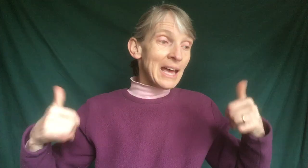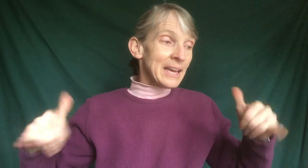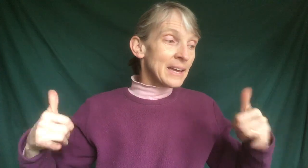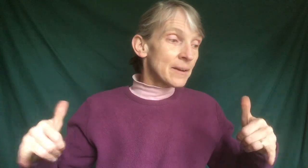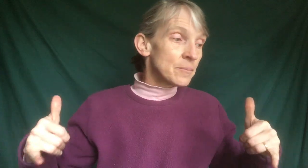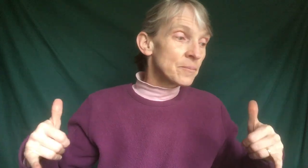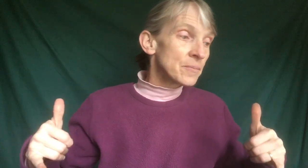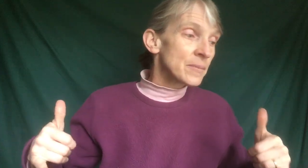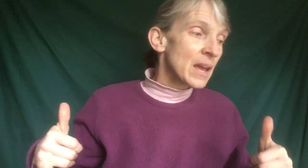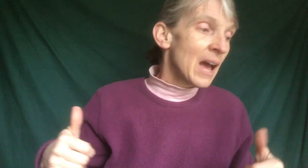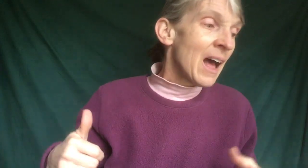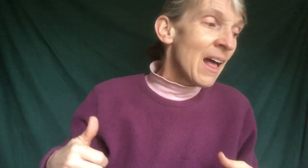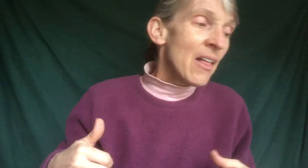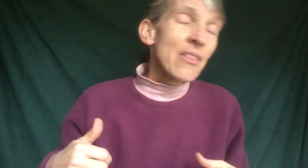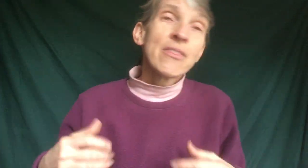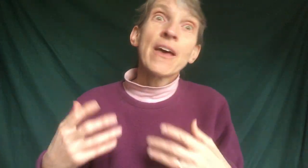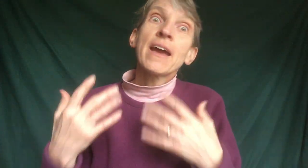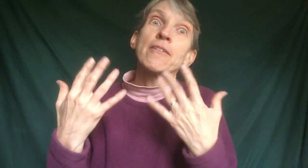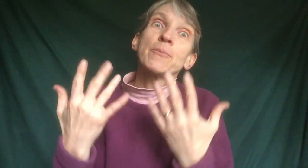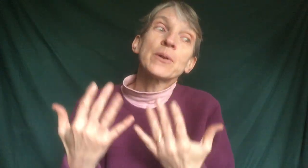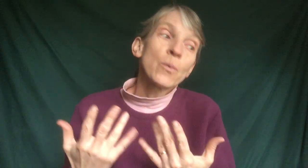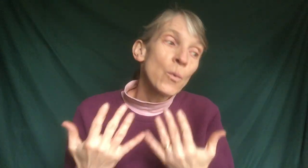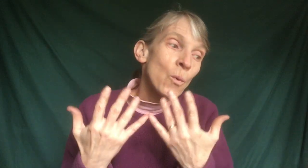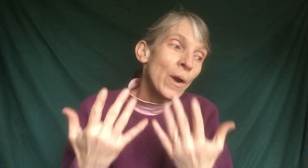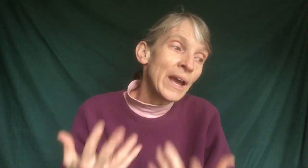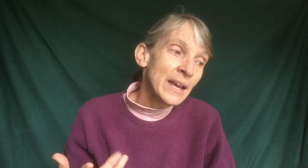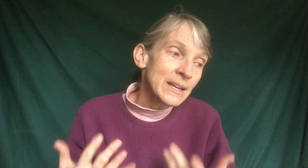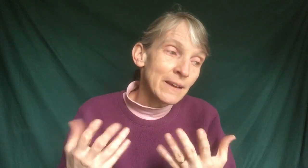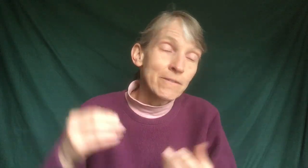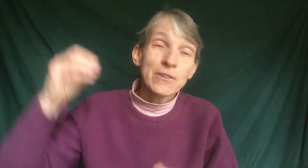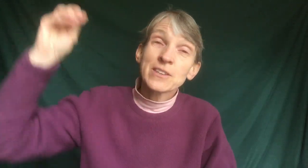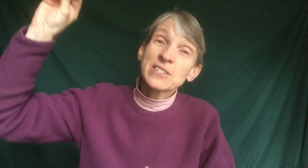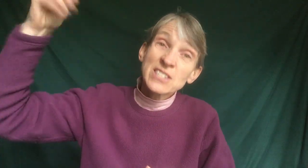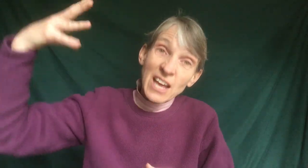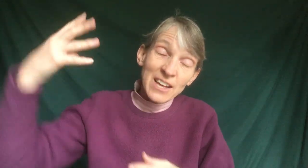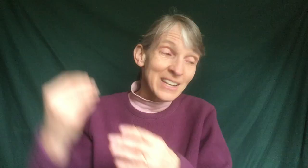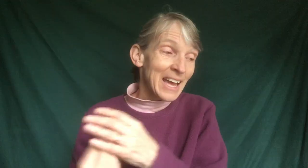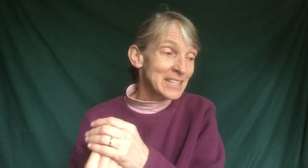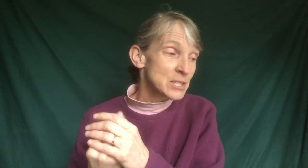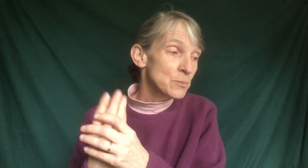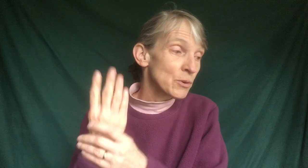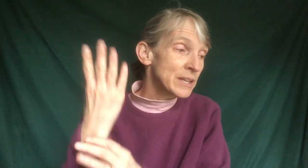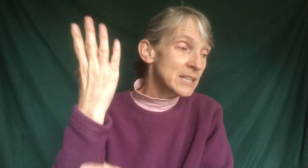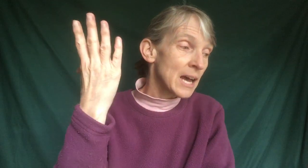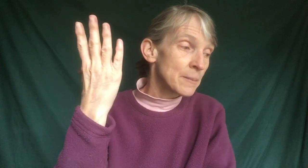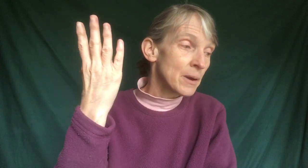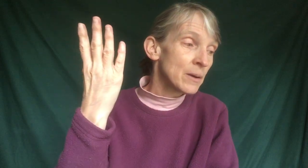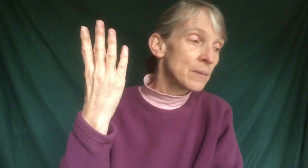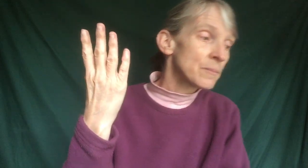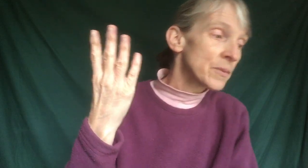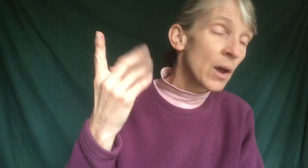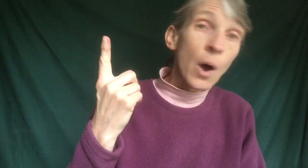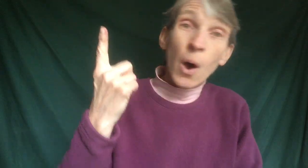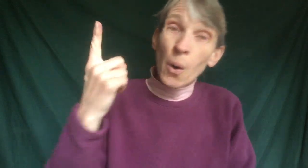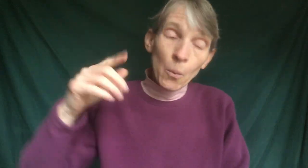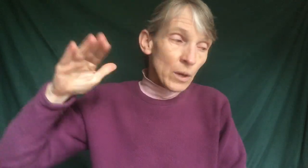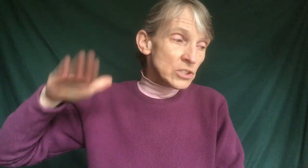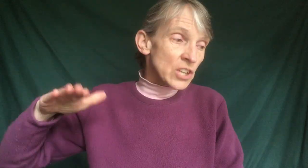play. They have been waiting for the sun and springtime. One